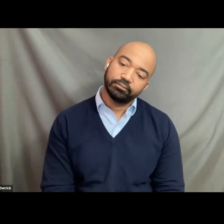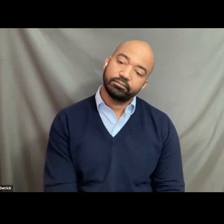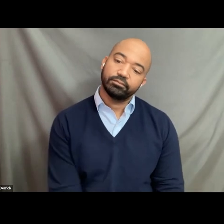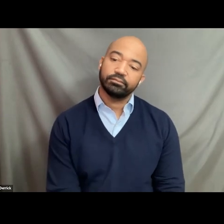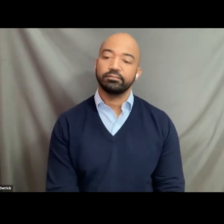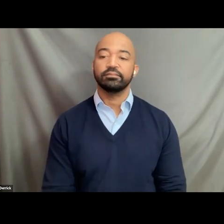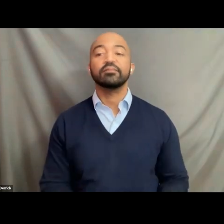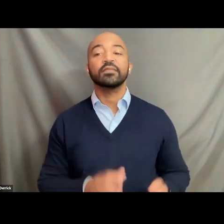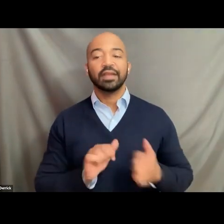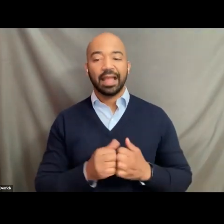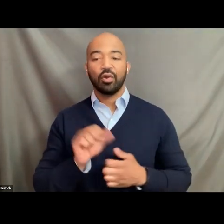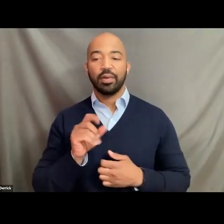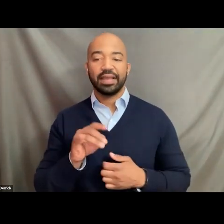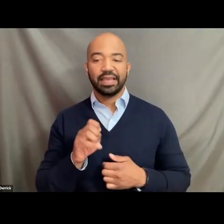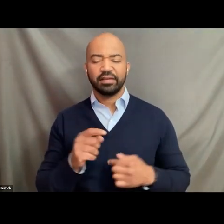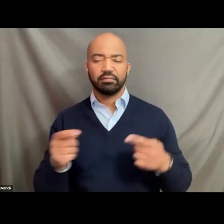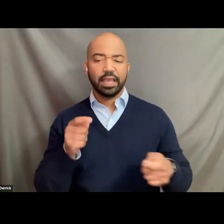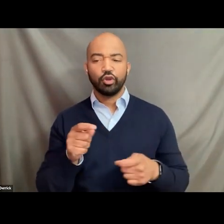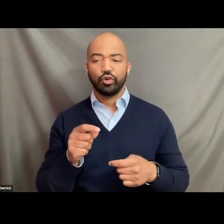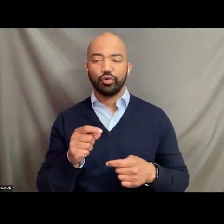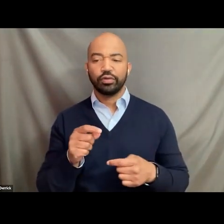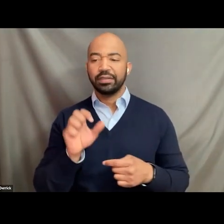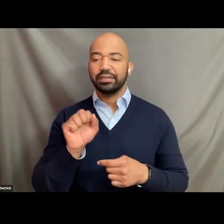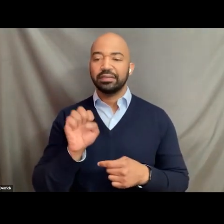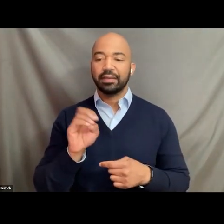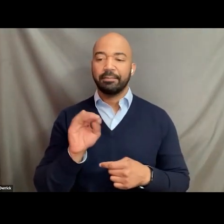asking, how does aid deal with semantic language problem?